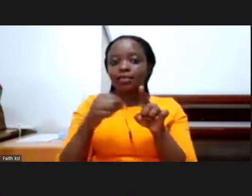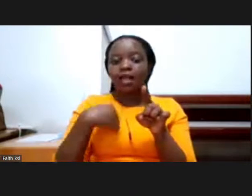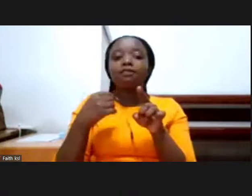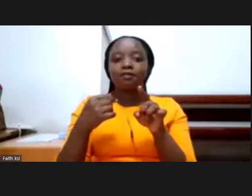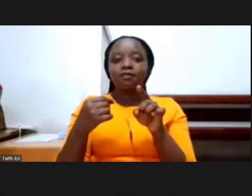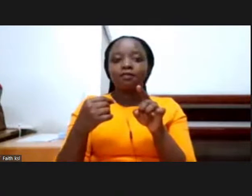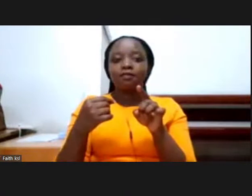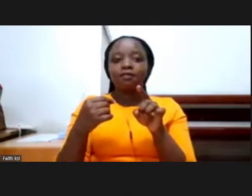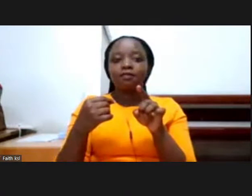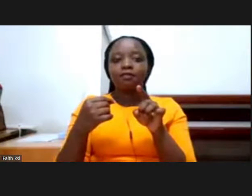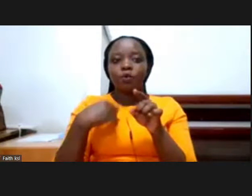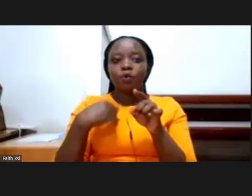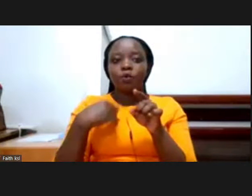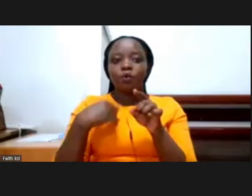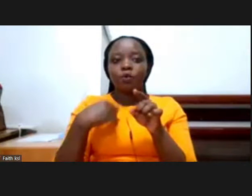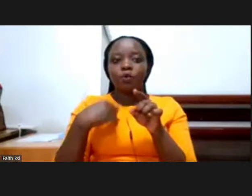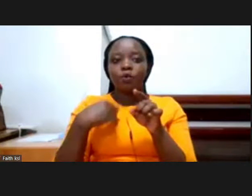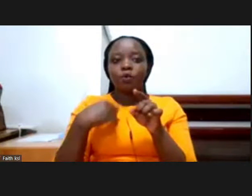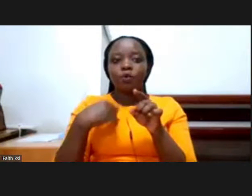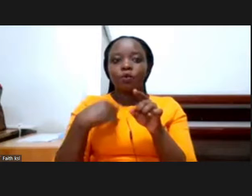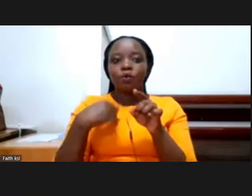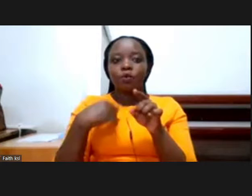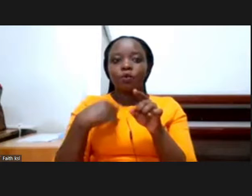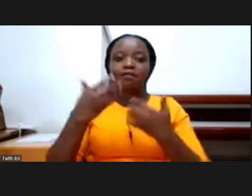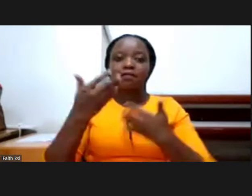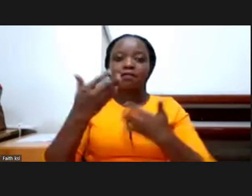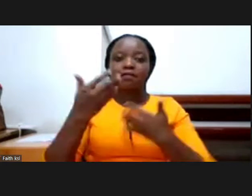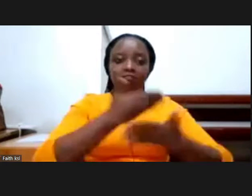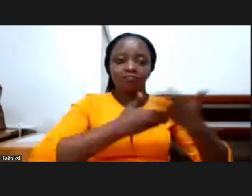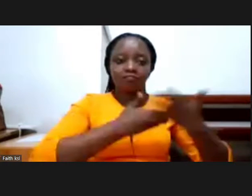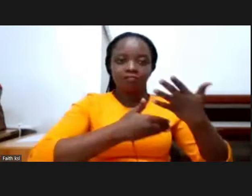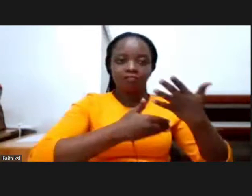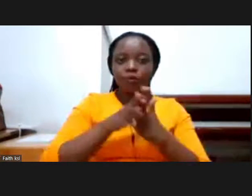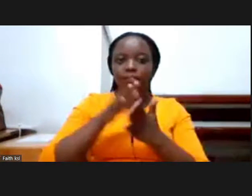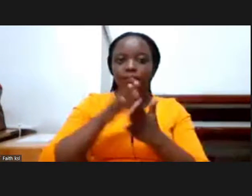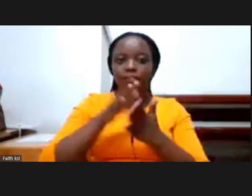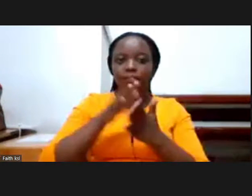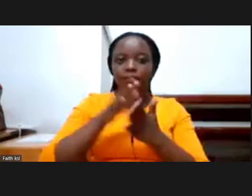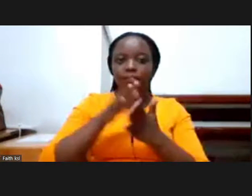same to correct these anomalies. Back to you.